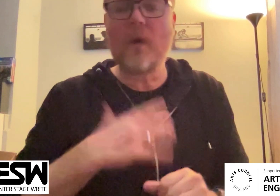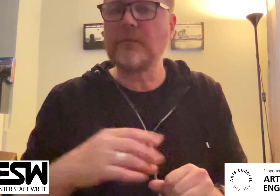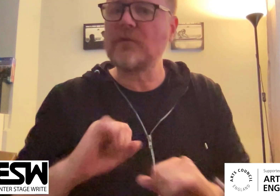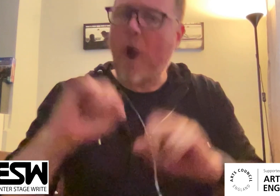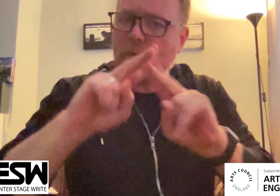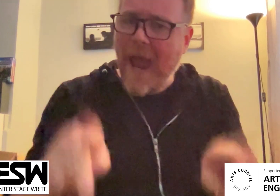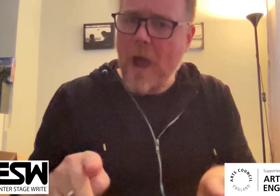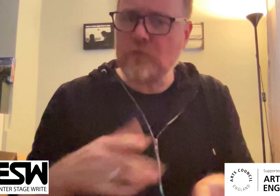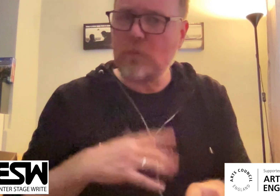want a good job.